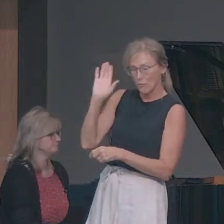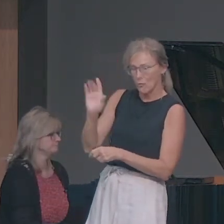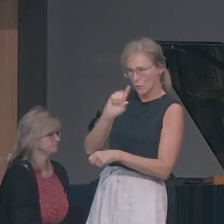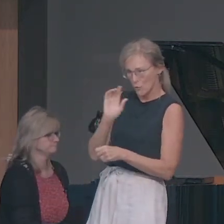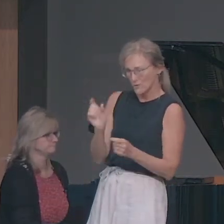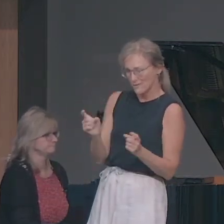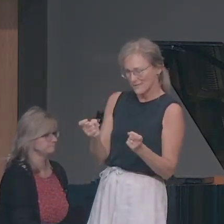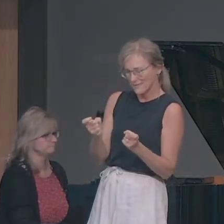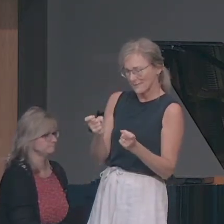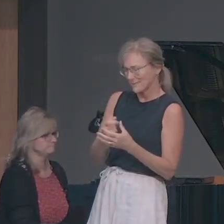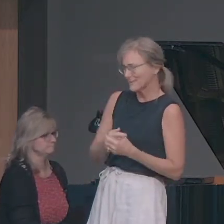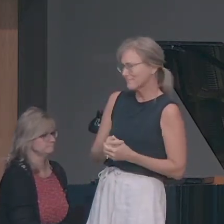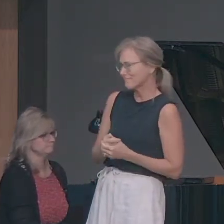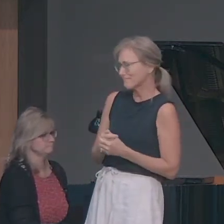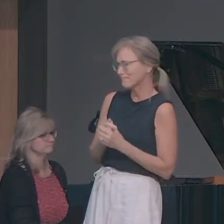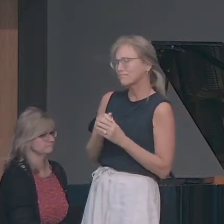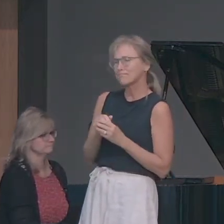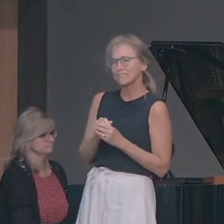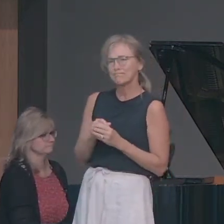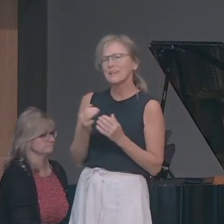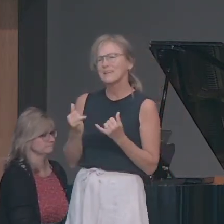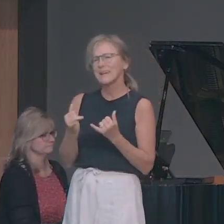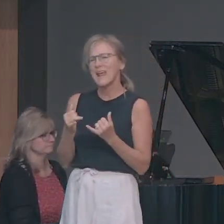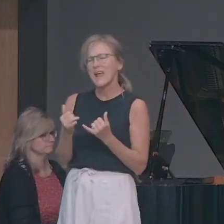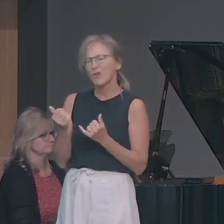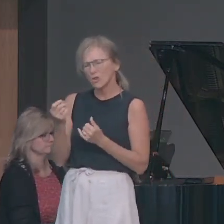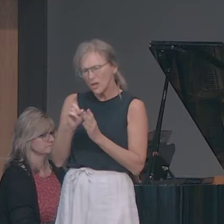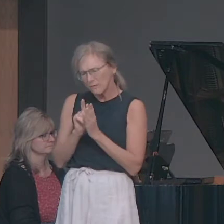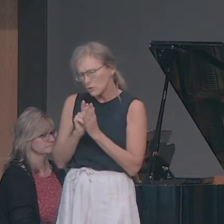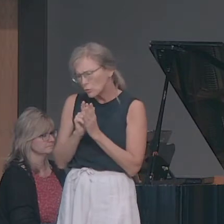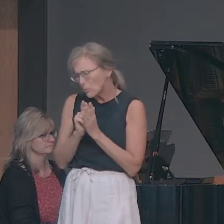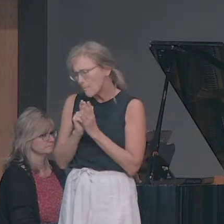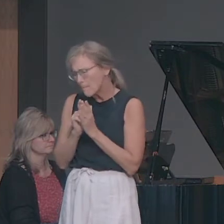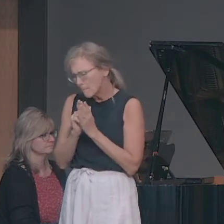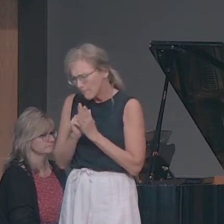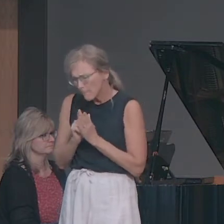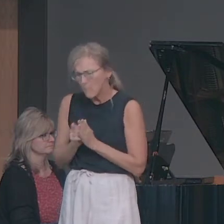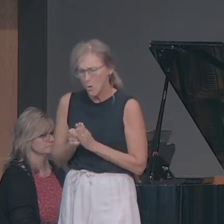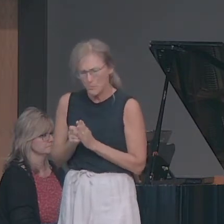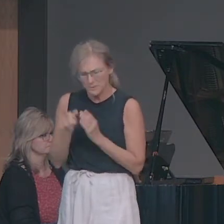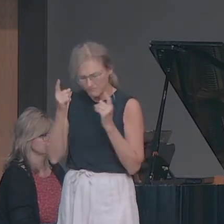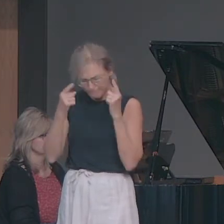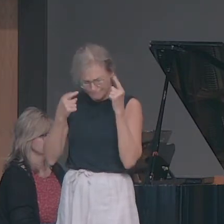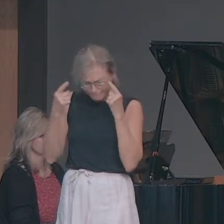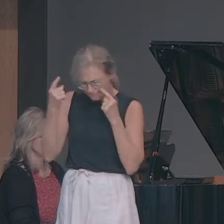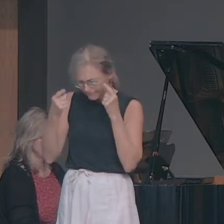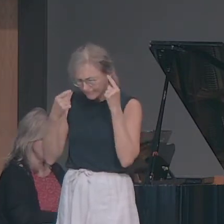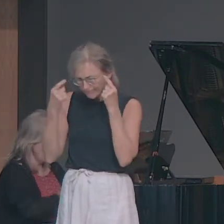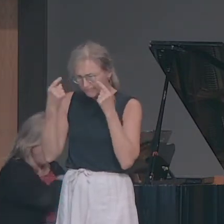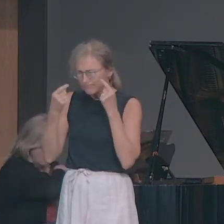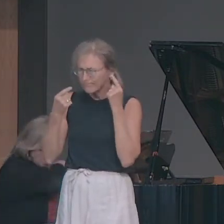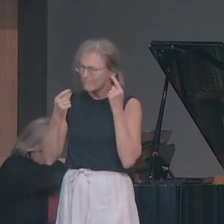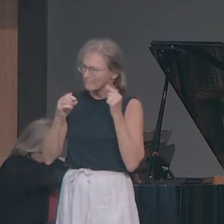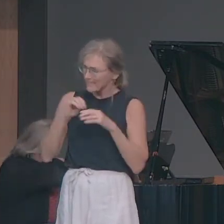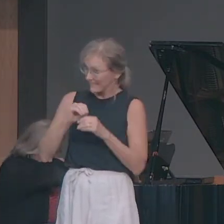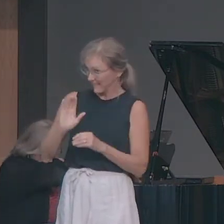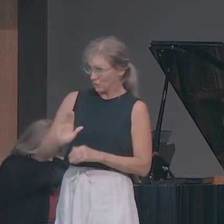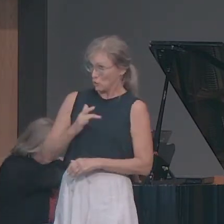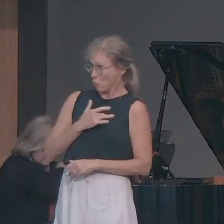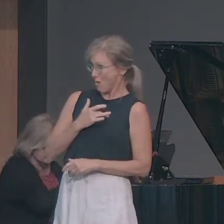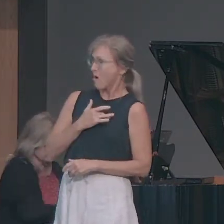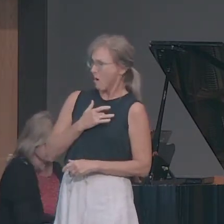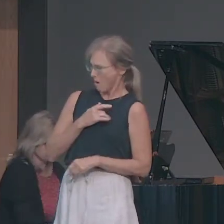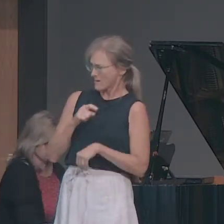So as we prepare to eat and drink together, let's take a few moments while the musicians play just to consider our own hearts. This is a